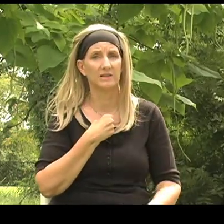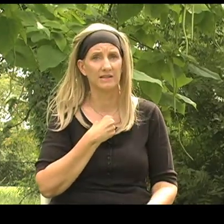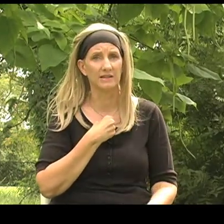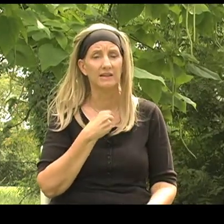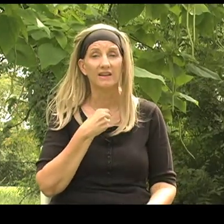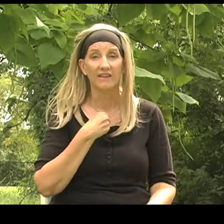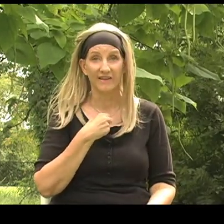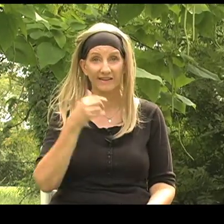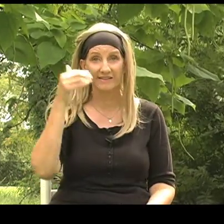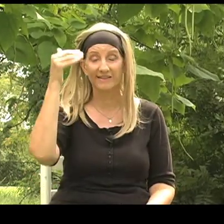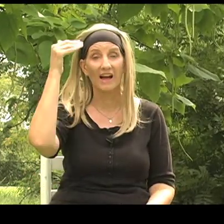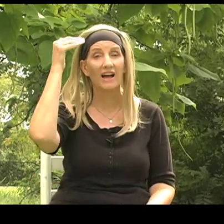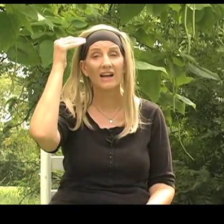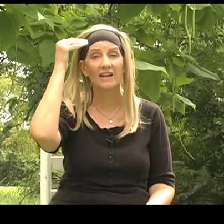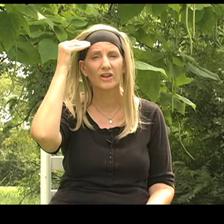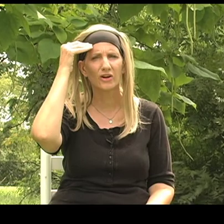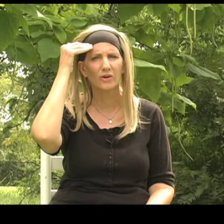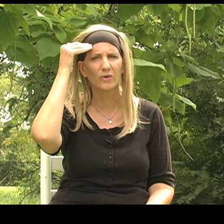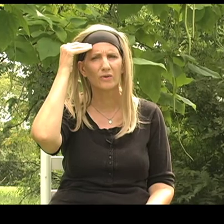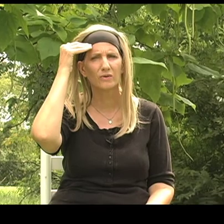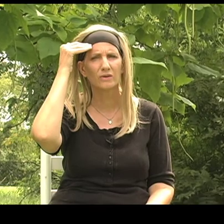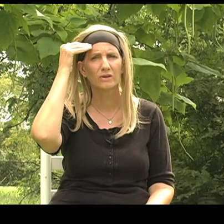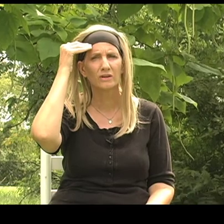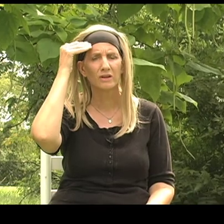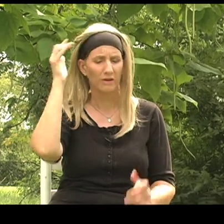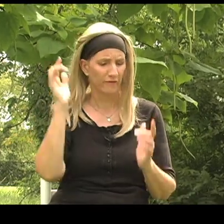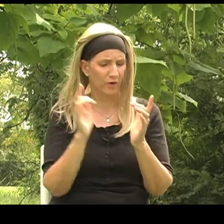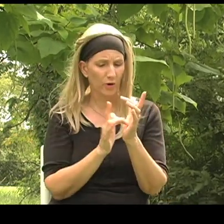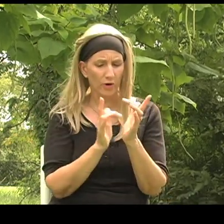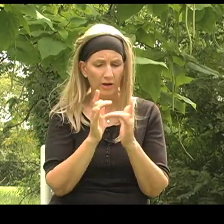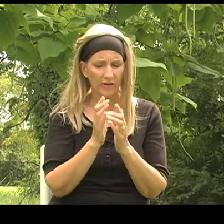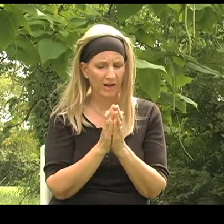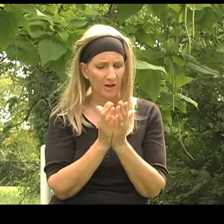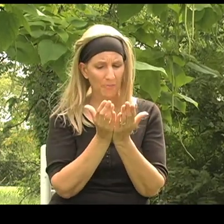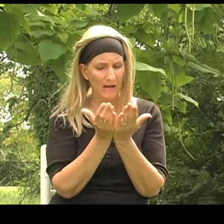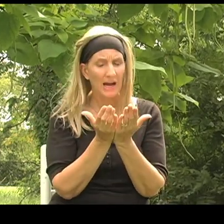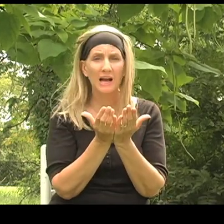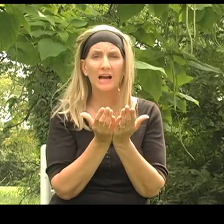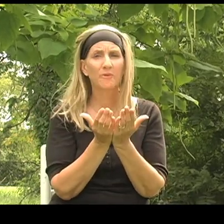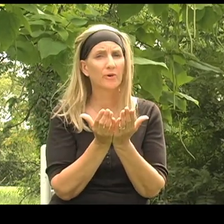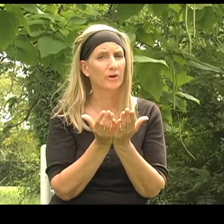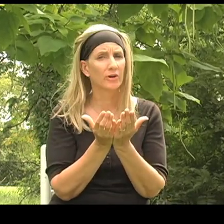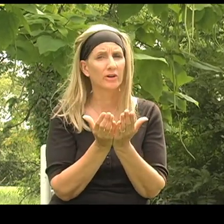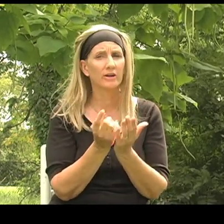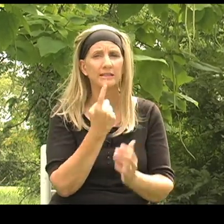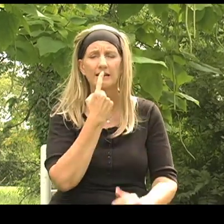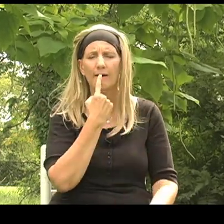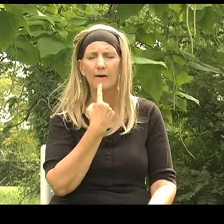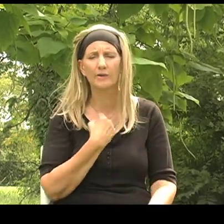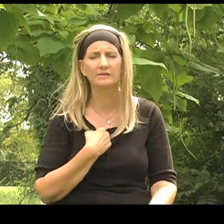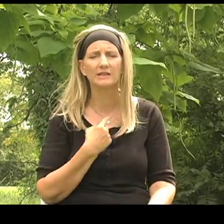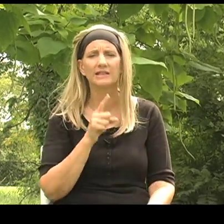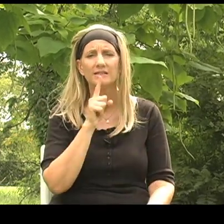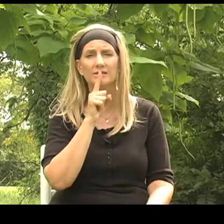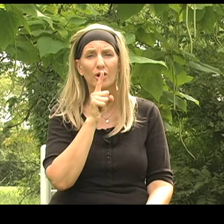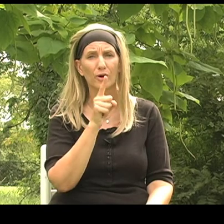me, this I know, for the Bible tells me so.